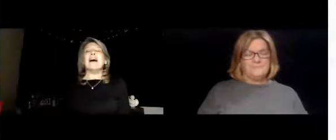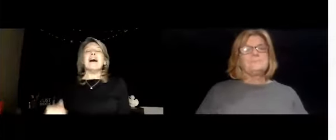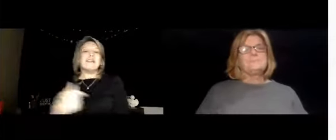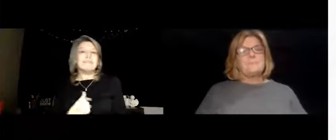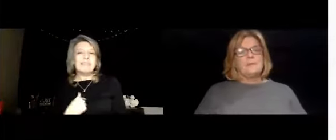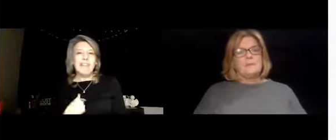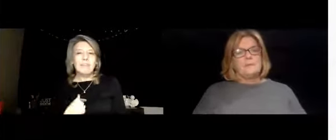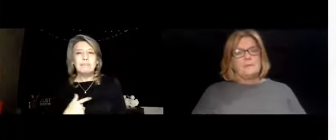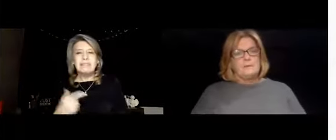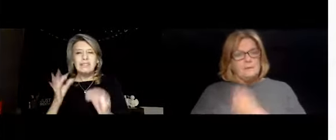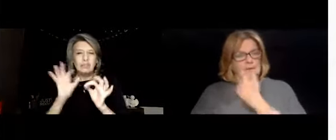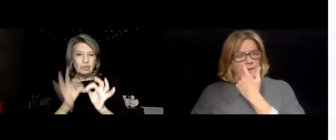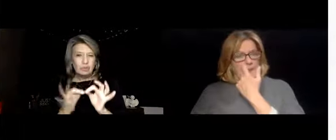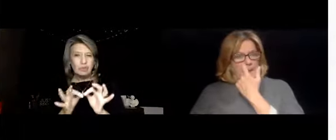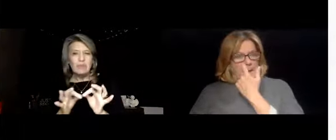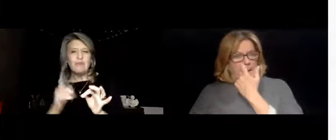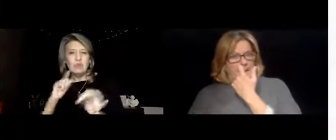Yes, I sure can. Thank you.